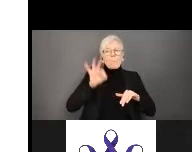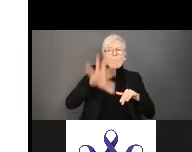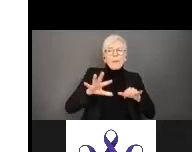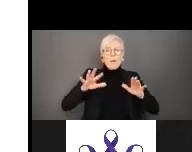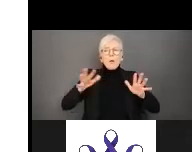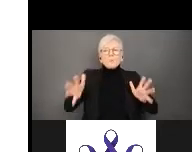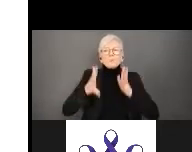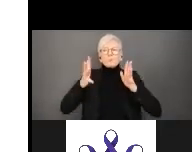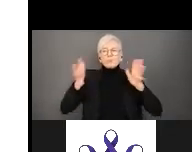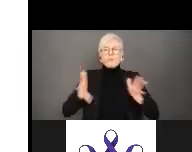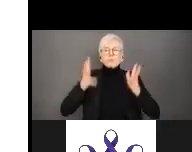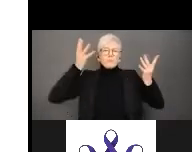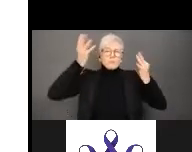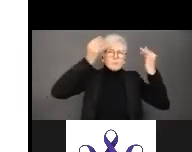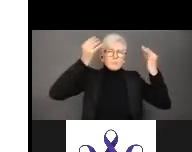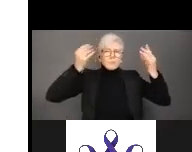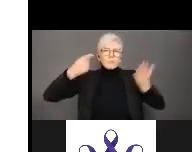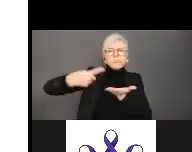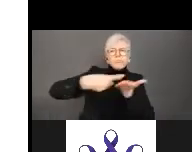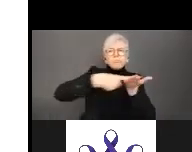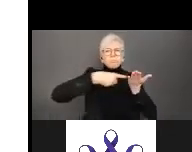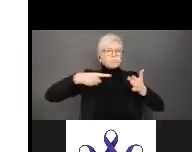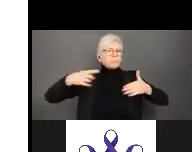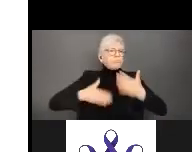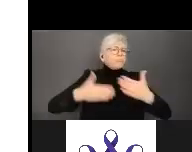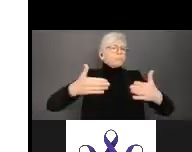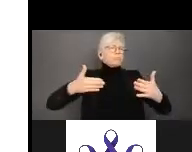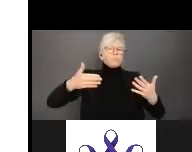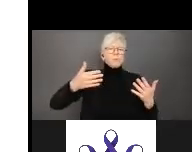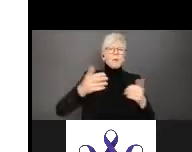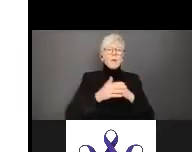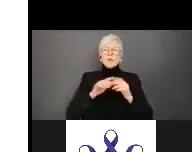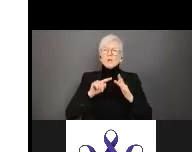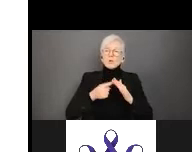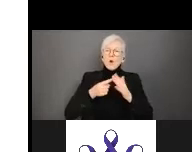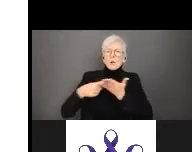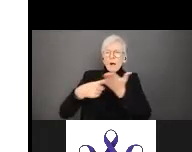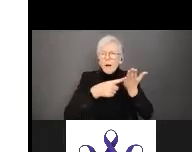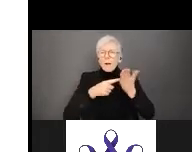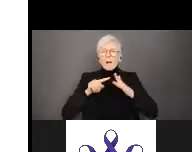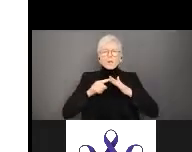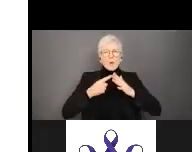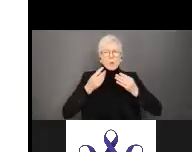hopefully across the country. It's meant to spark a dialogue and advance it when it